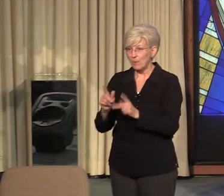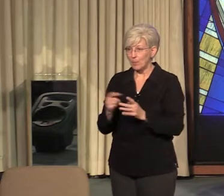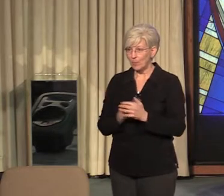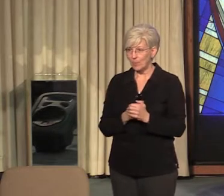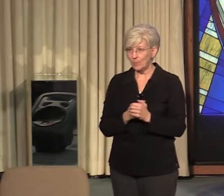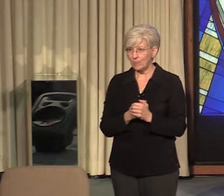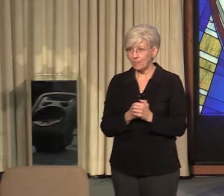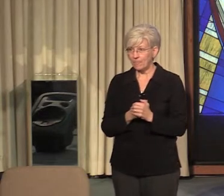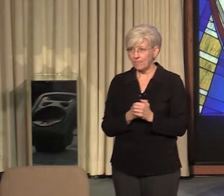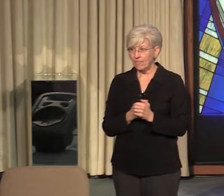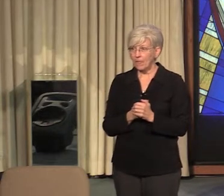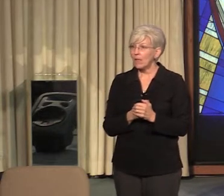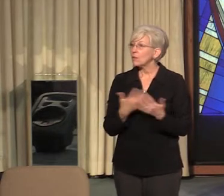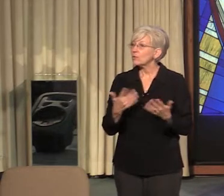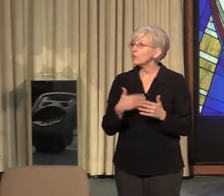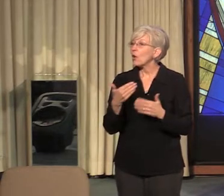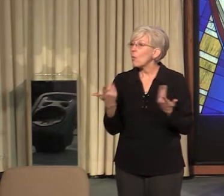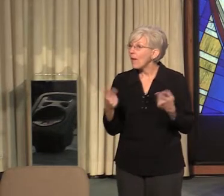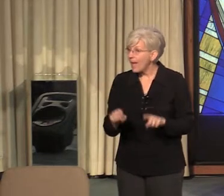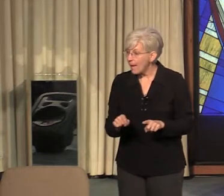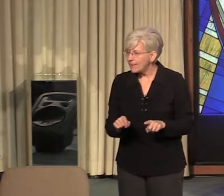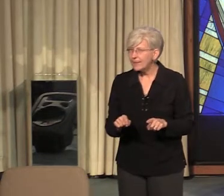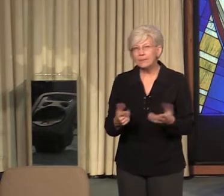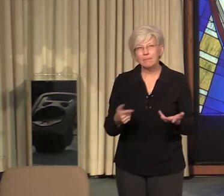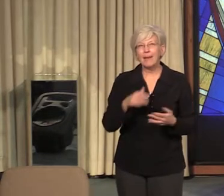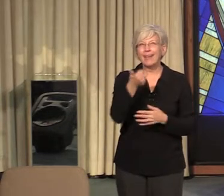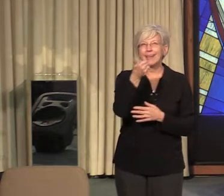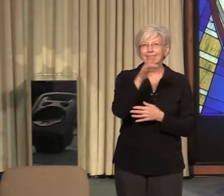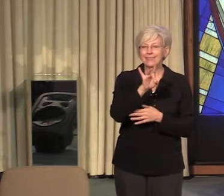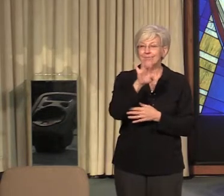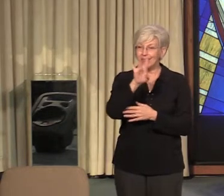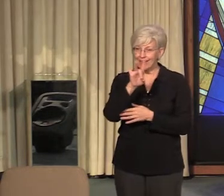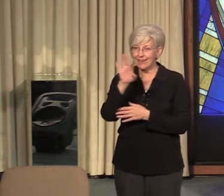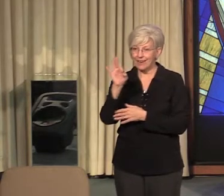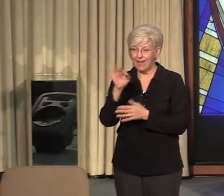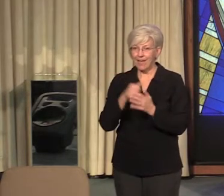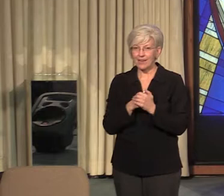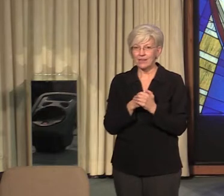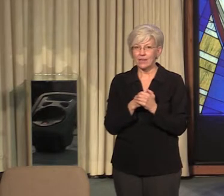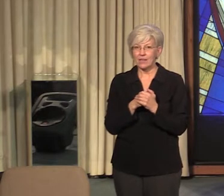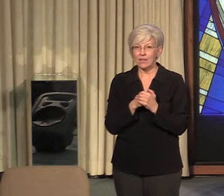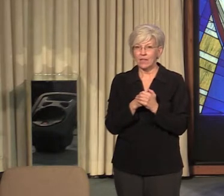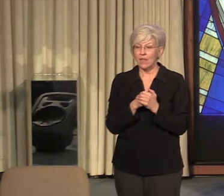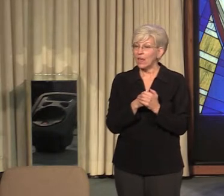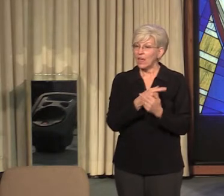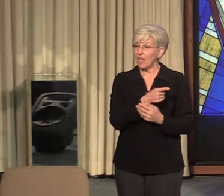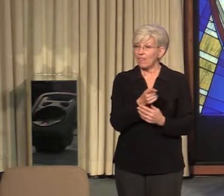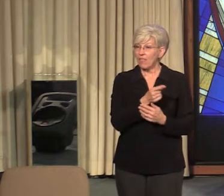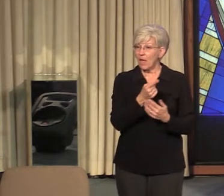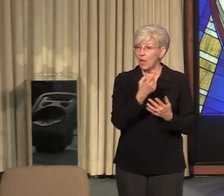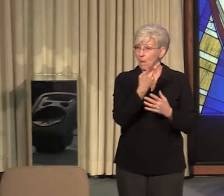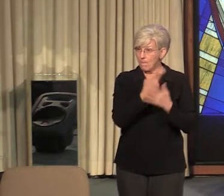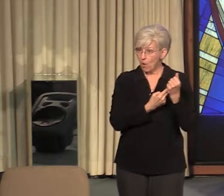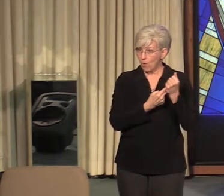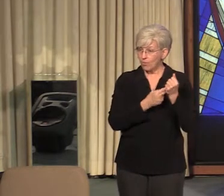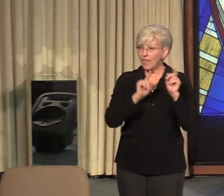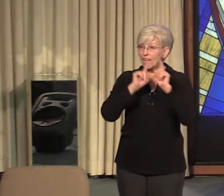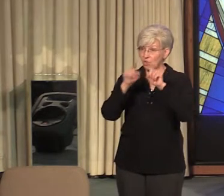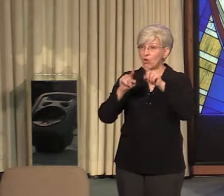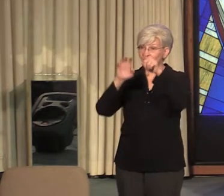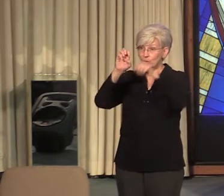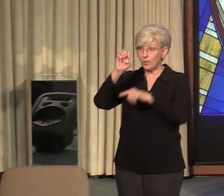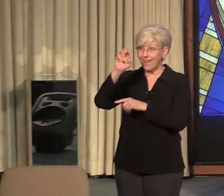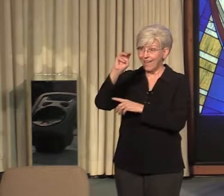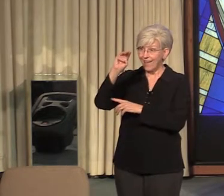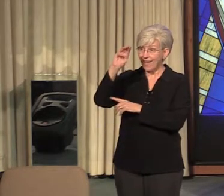So, what happened was by 1889, they had both gone to Emma Curtis Hopkins, the same